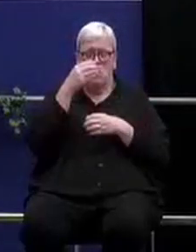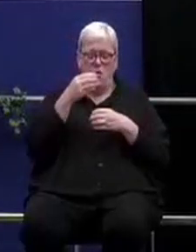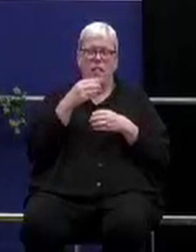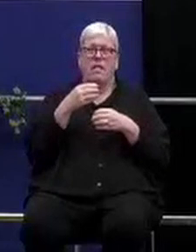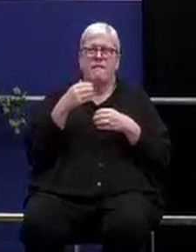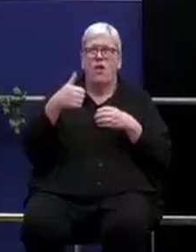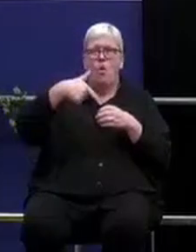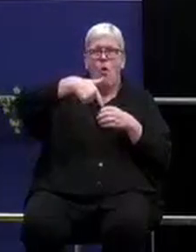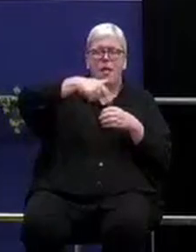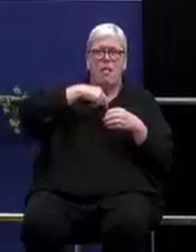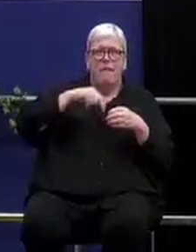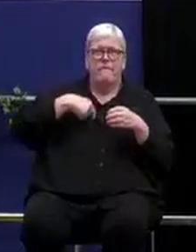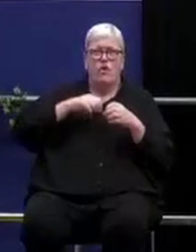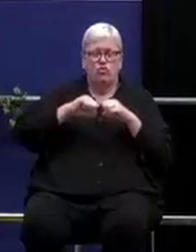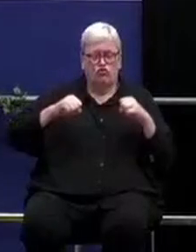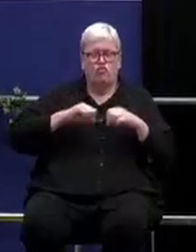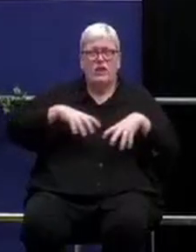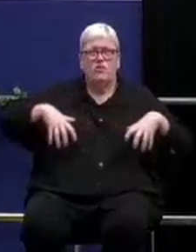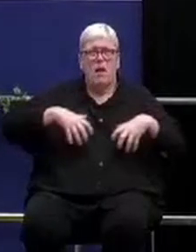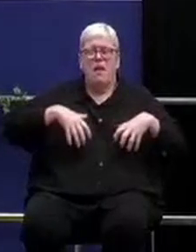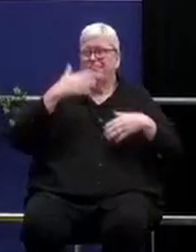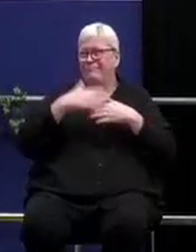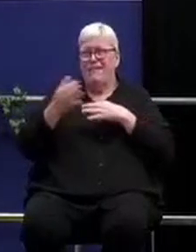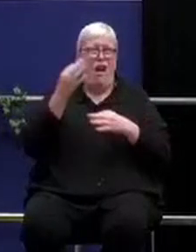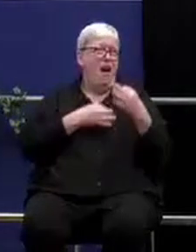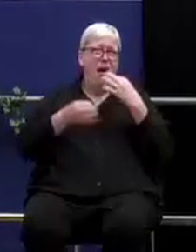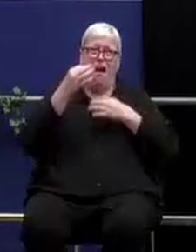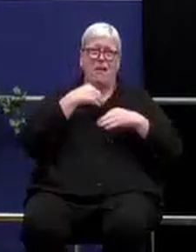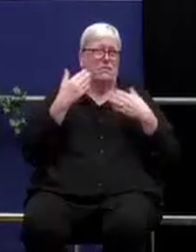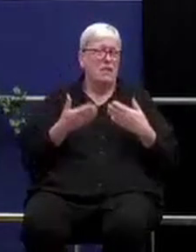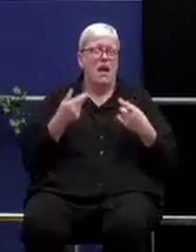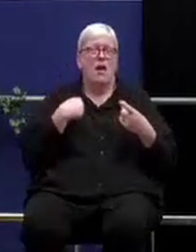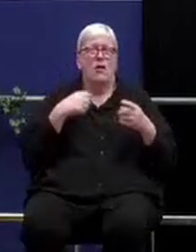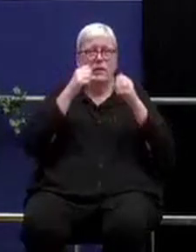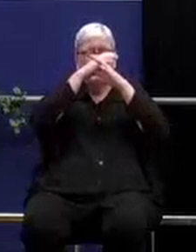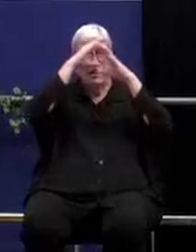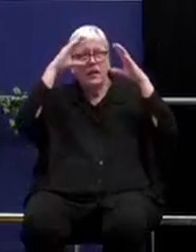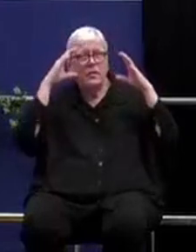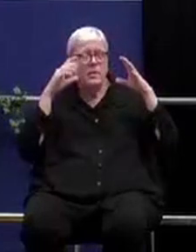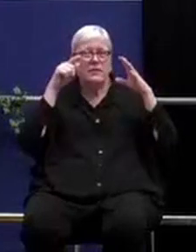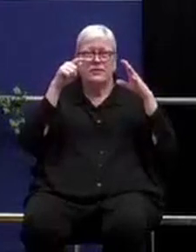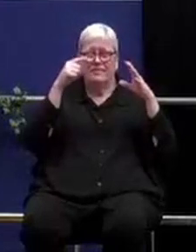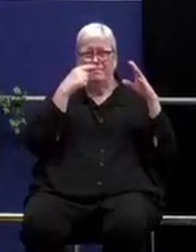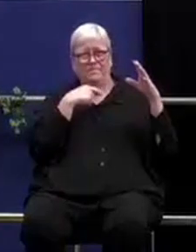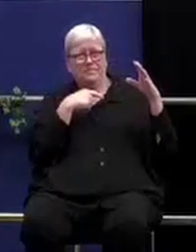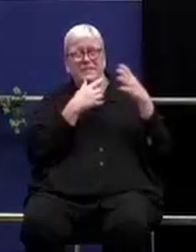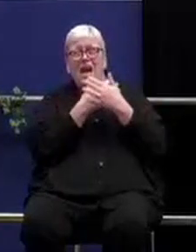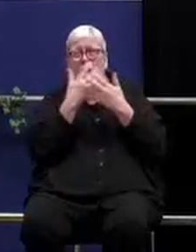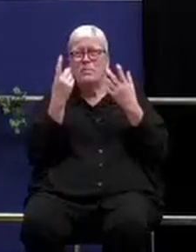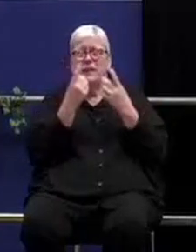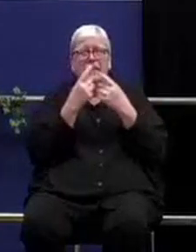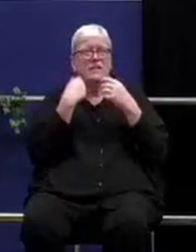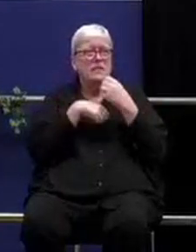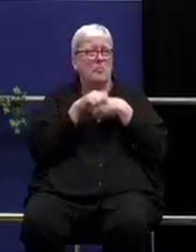marks, except no one ever asked me about stretch marks anymore. The image only served to highlight how many things had since